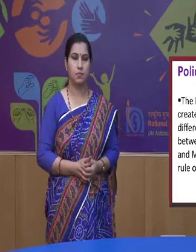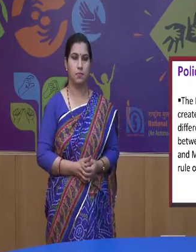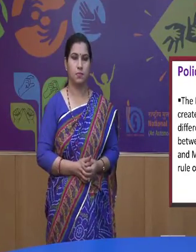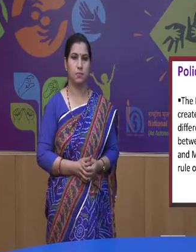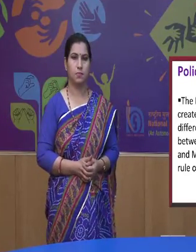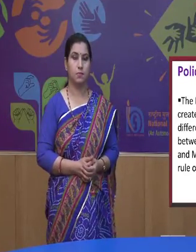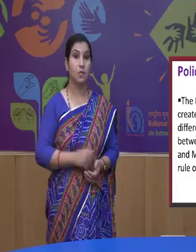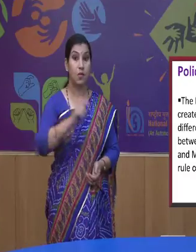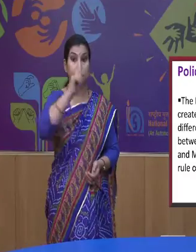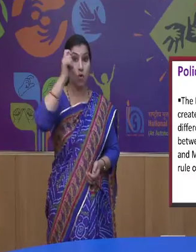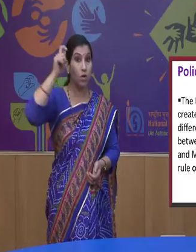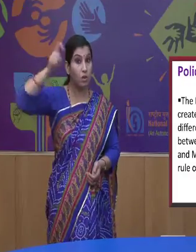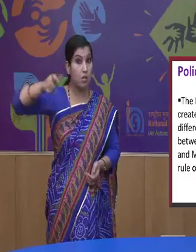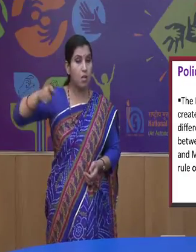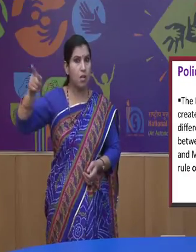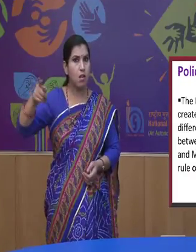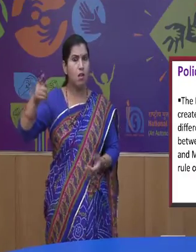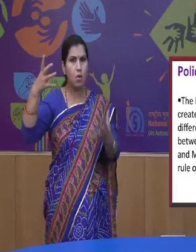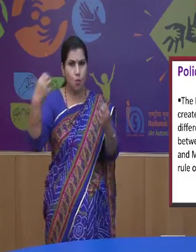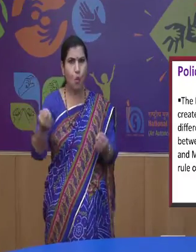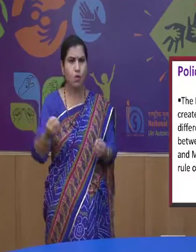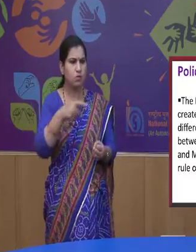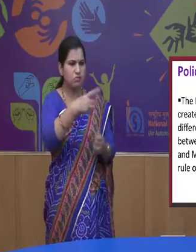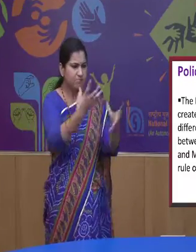The foreigners wanted to end their unity